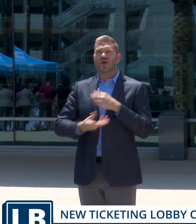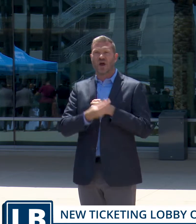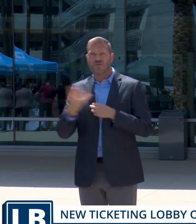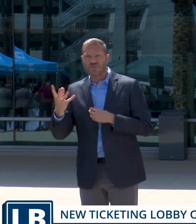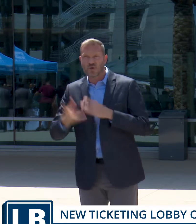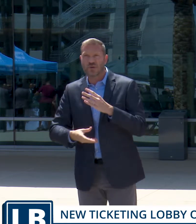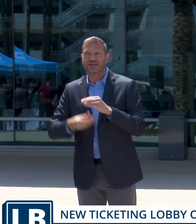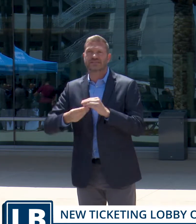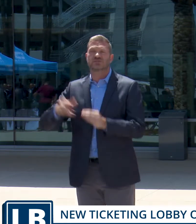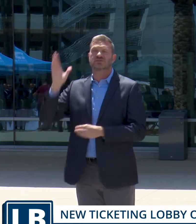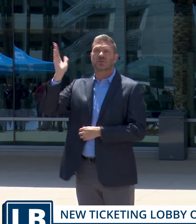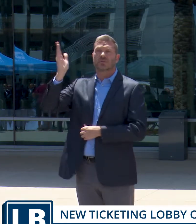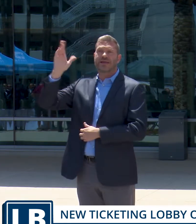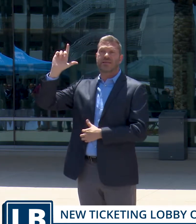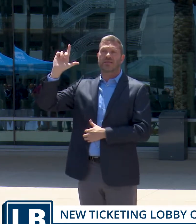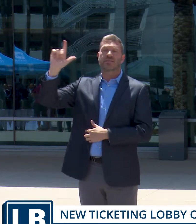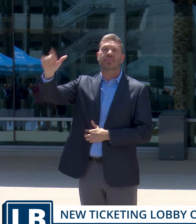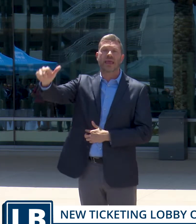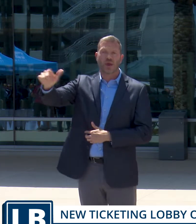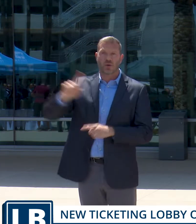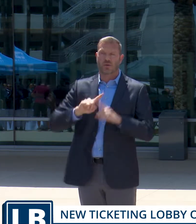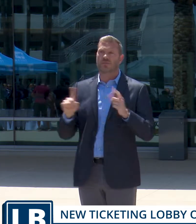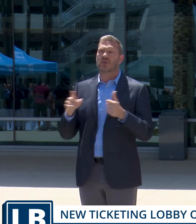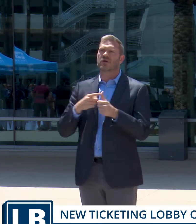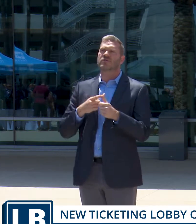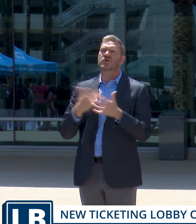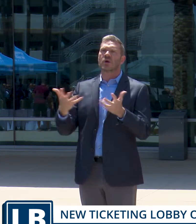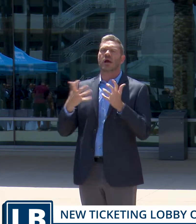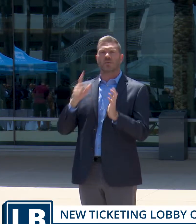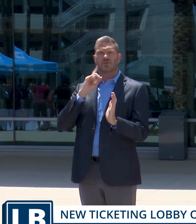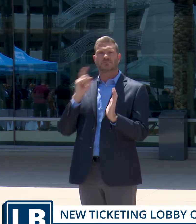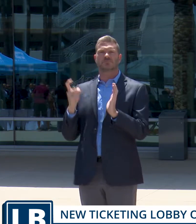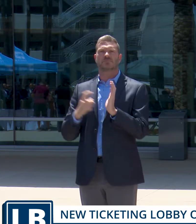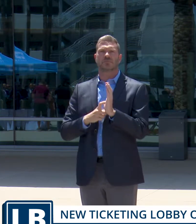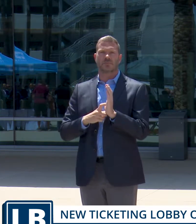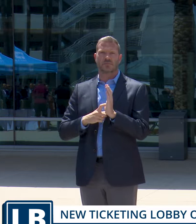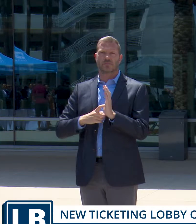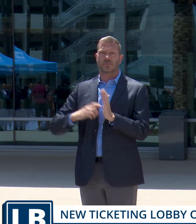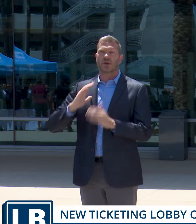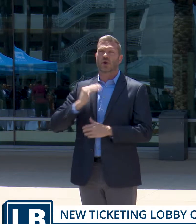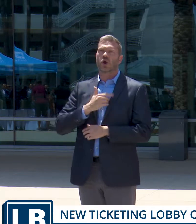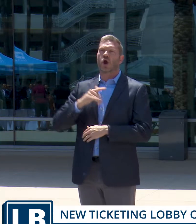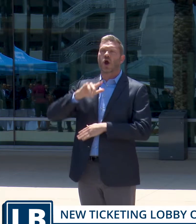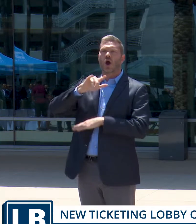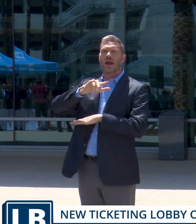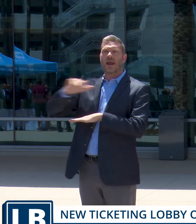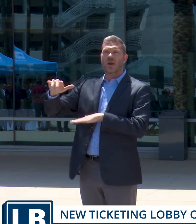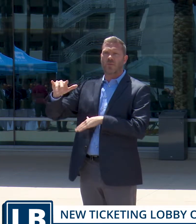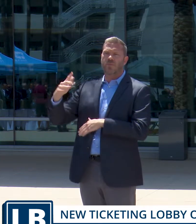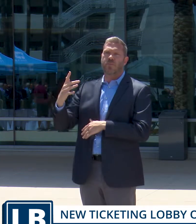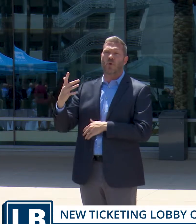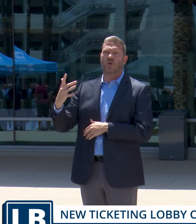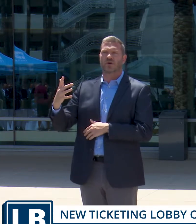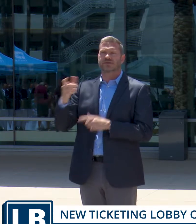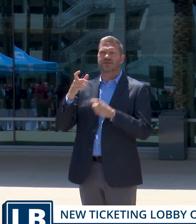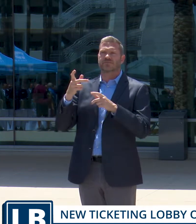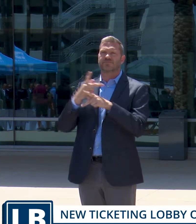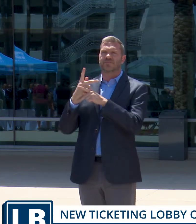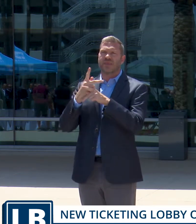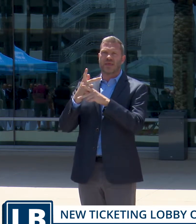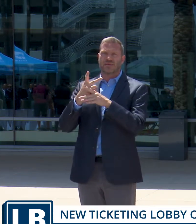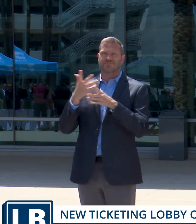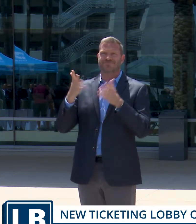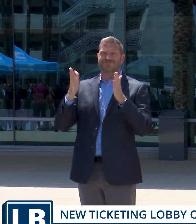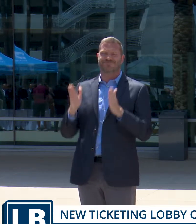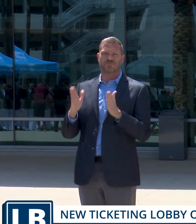that I'll announce later. But first, I'd like to acknowledge our Airport Advisory Commissioner, Robert Duarte Jr. He's